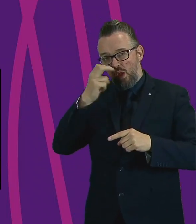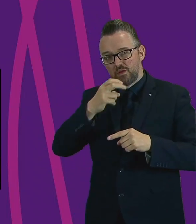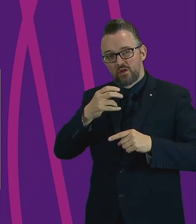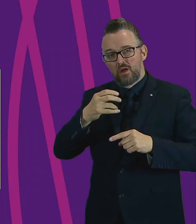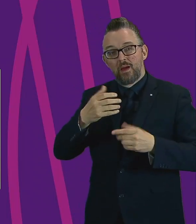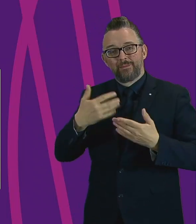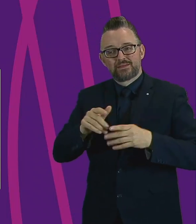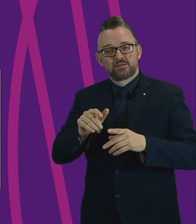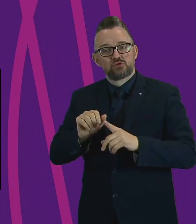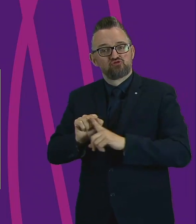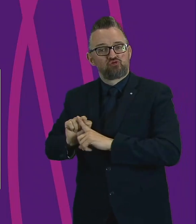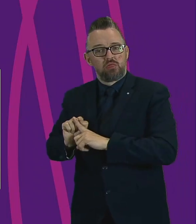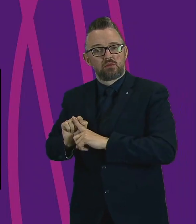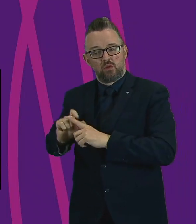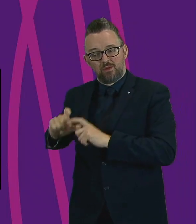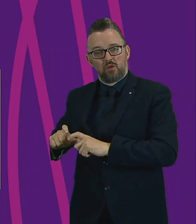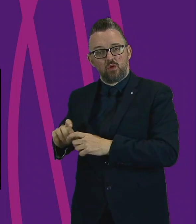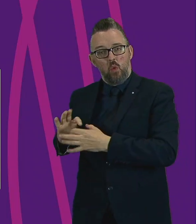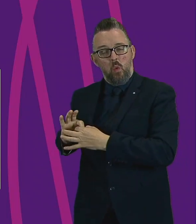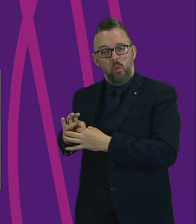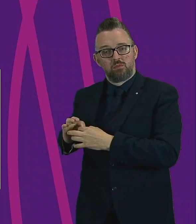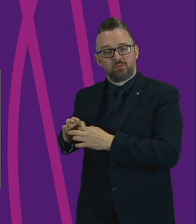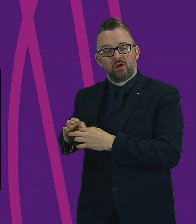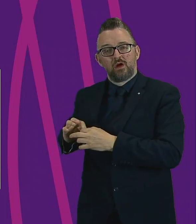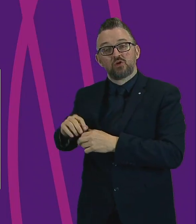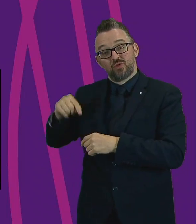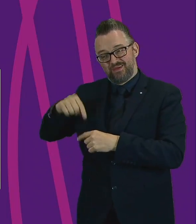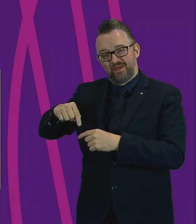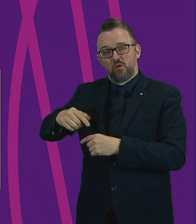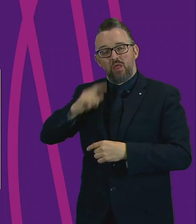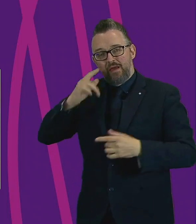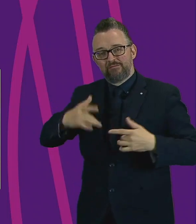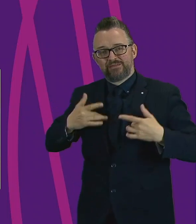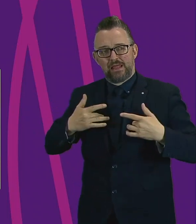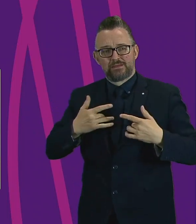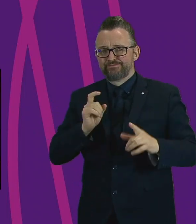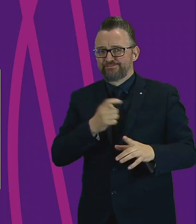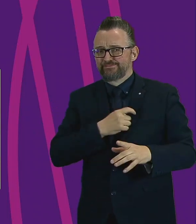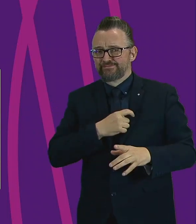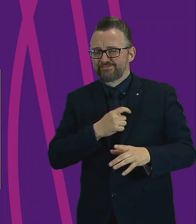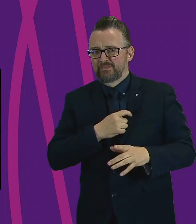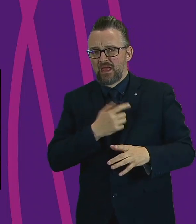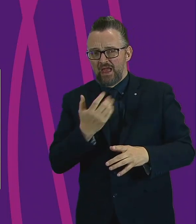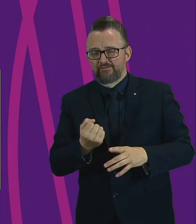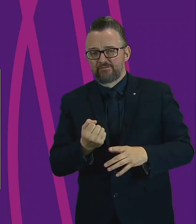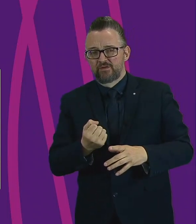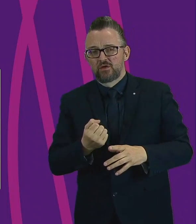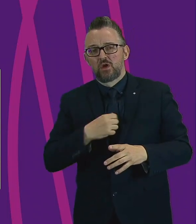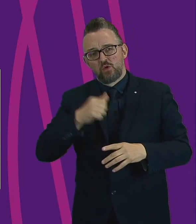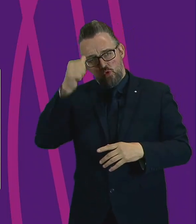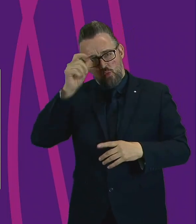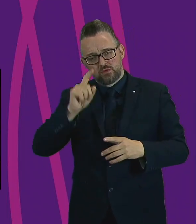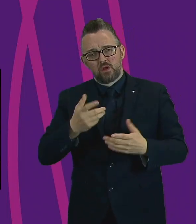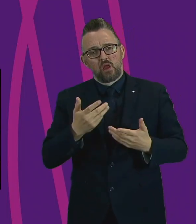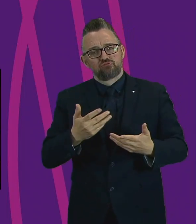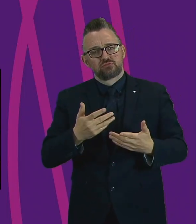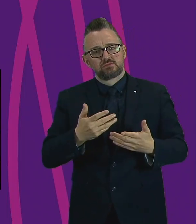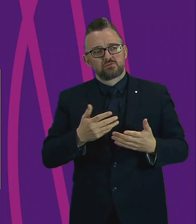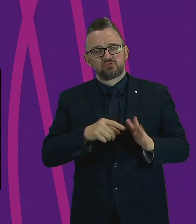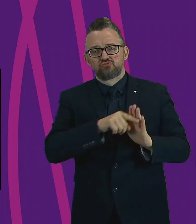shielding. And I do welcome the comments from the Cabinet Secretary in regards to looking at current restrictions in regards